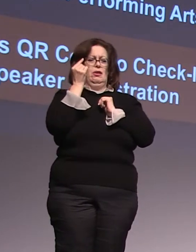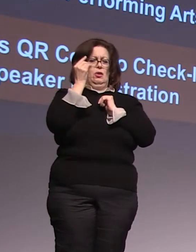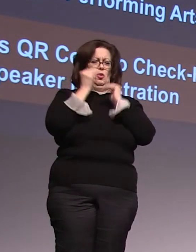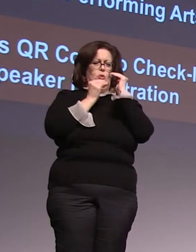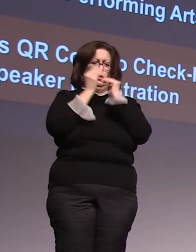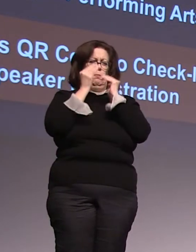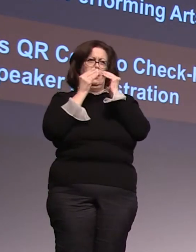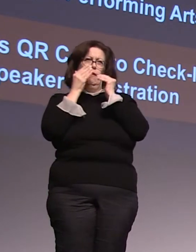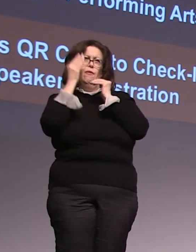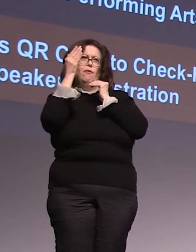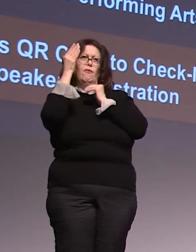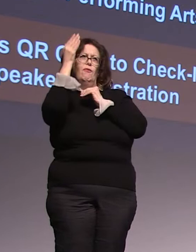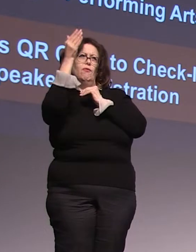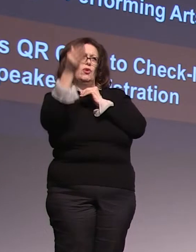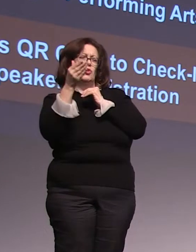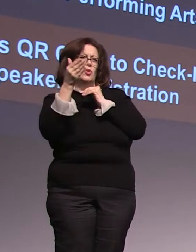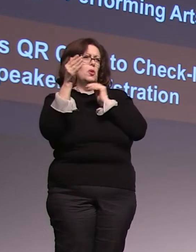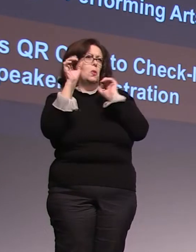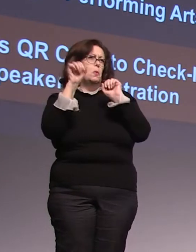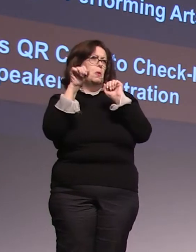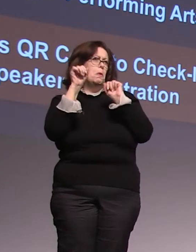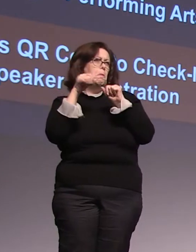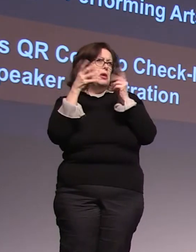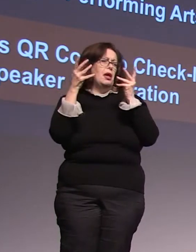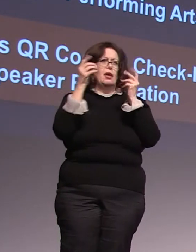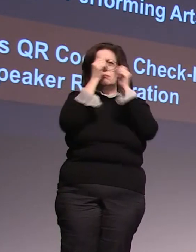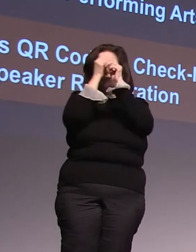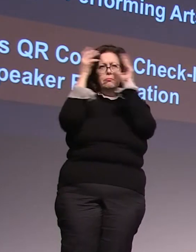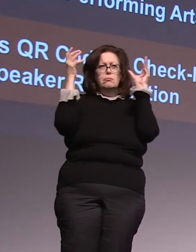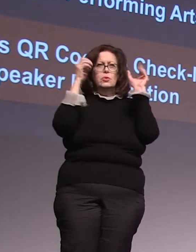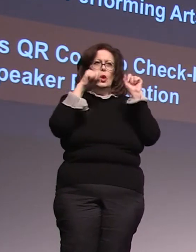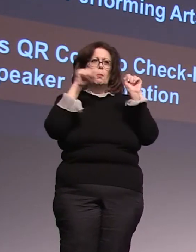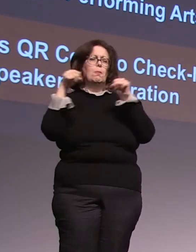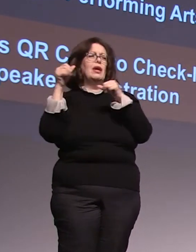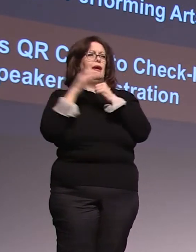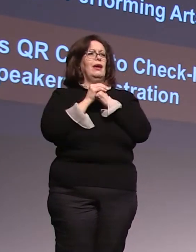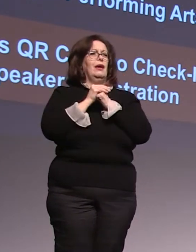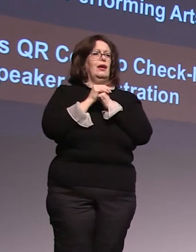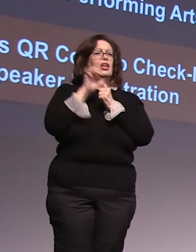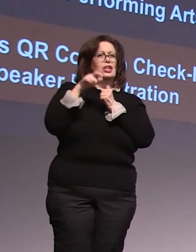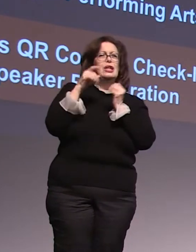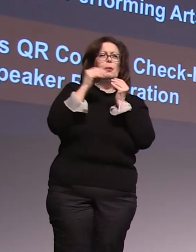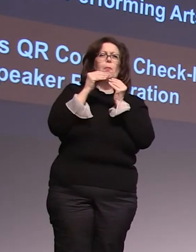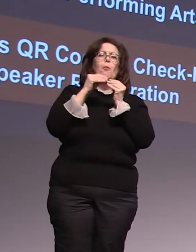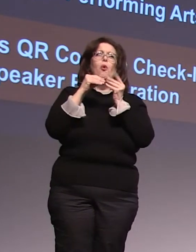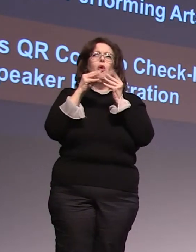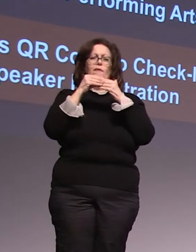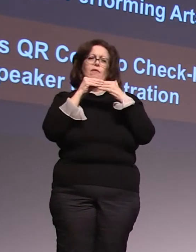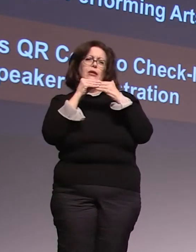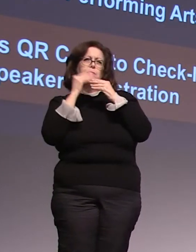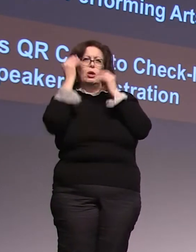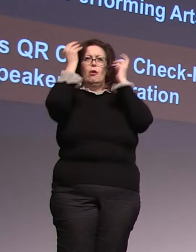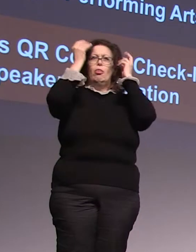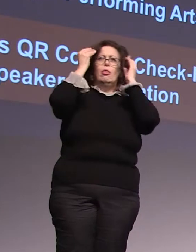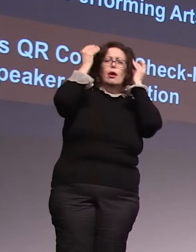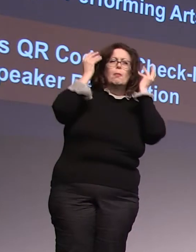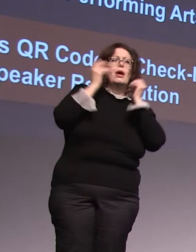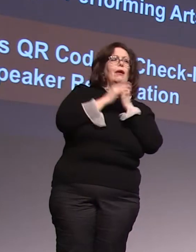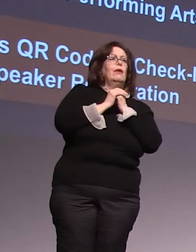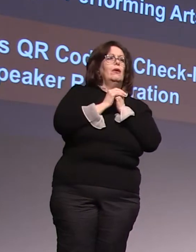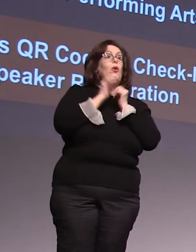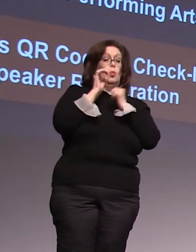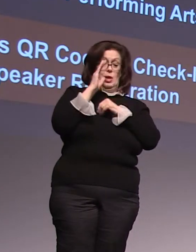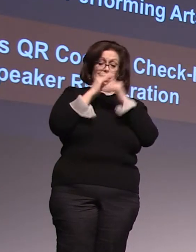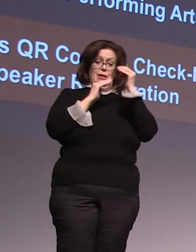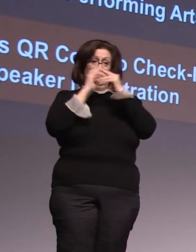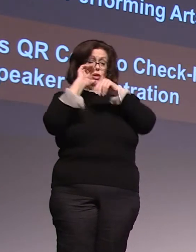could be, to create, to live in that positive, open-minded, forward-thinking space. I encourage all of you to do that because we can build